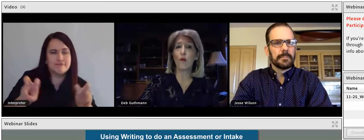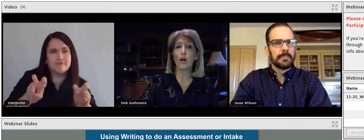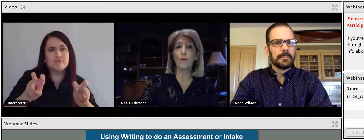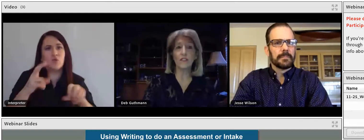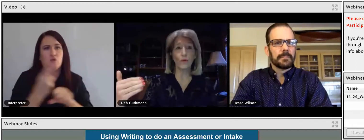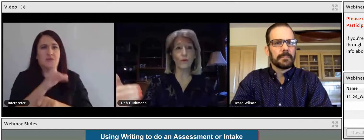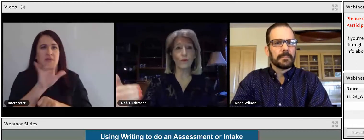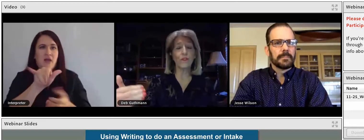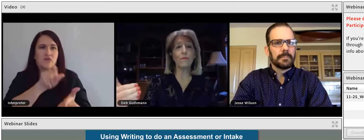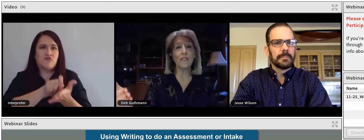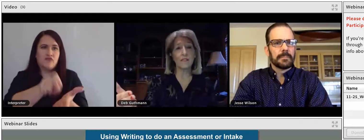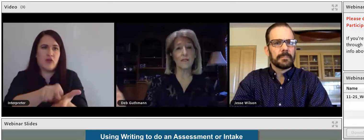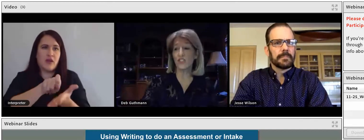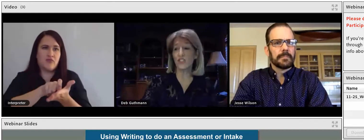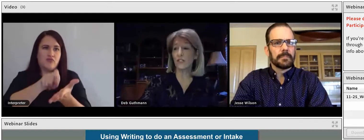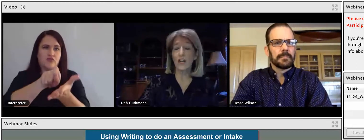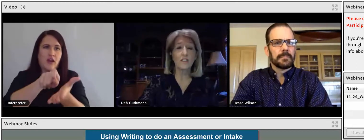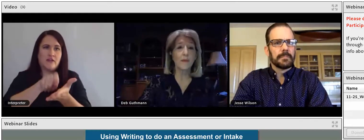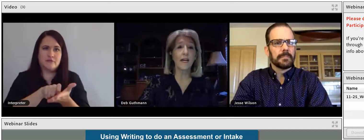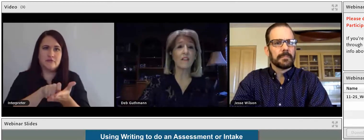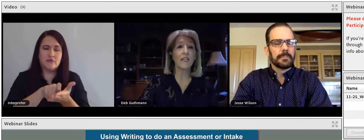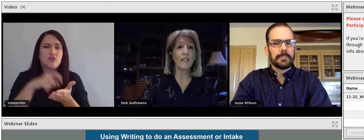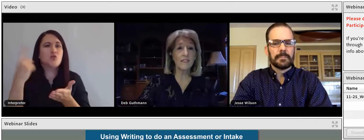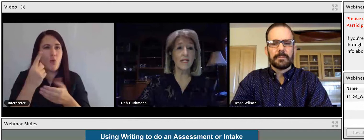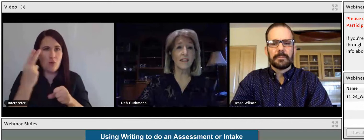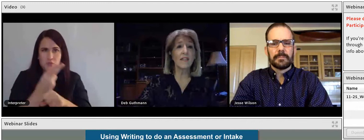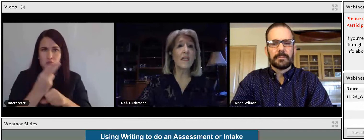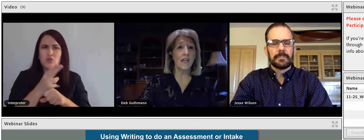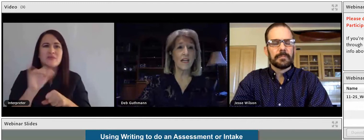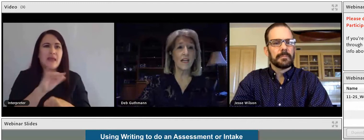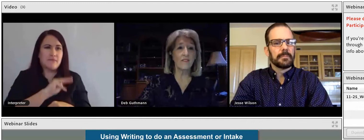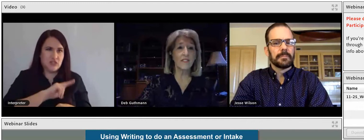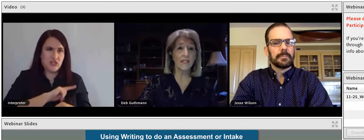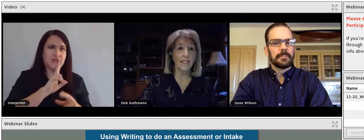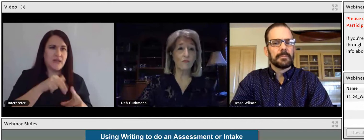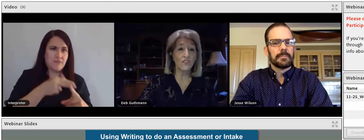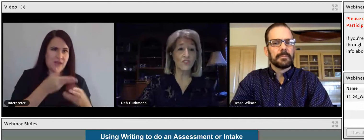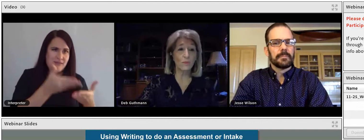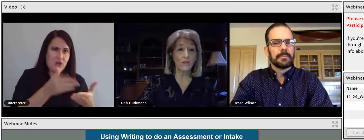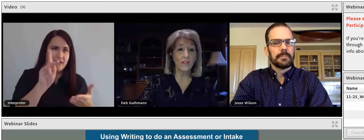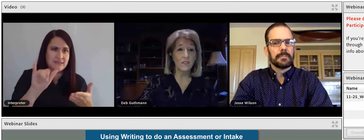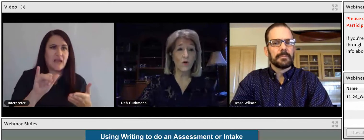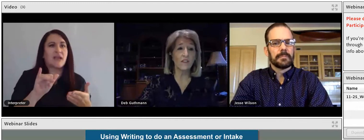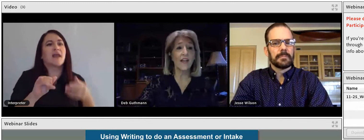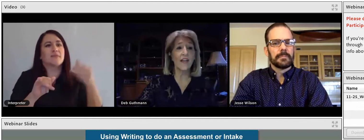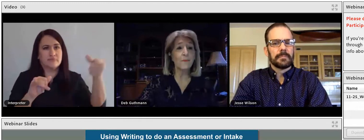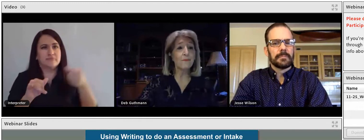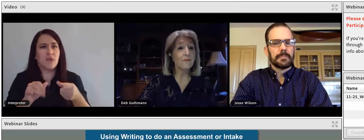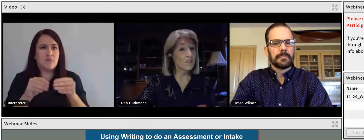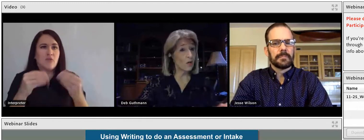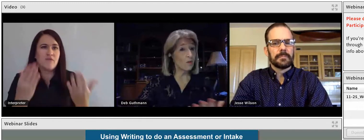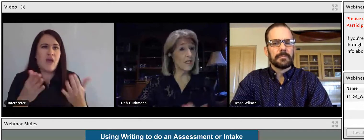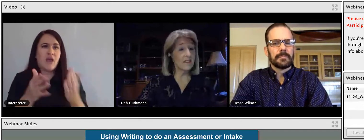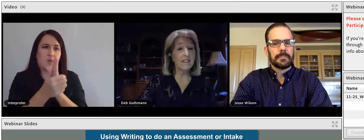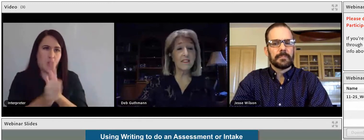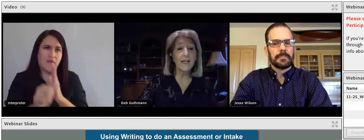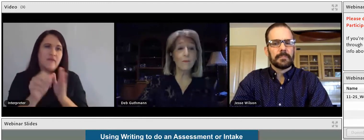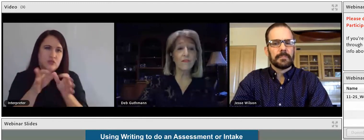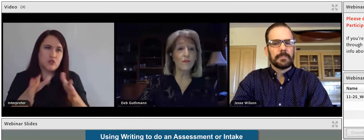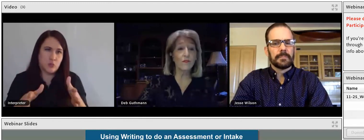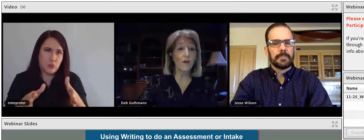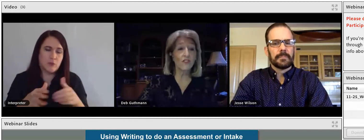example, that you always go through the means that Michelle talked about in Kentucky and have a sign language interpreter that's qualified. So